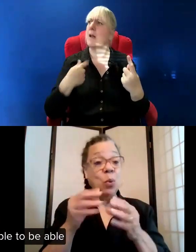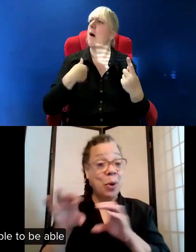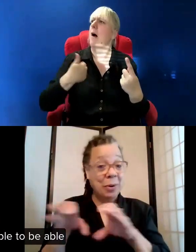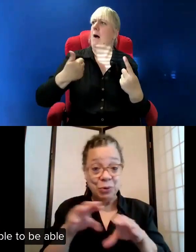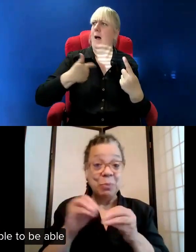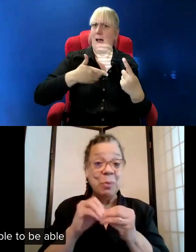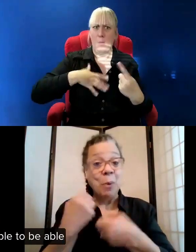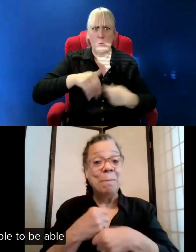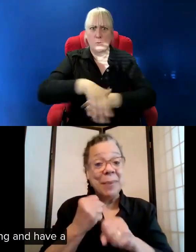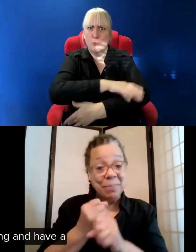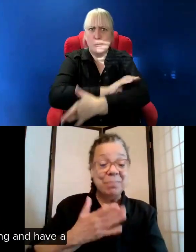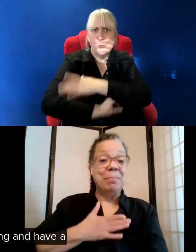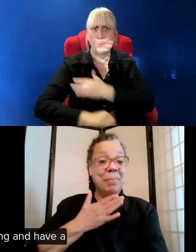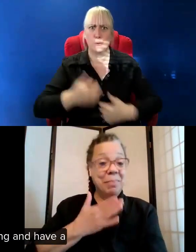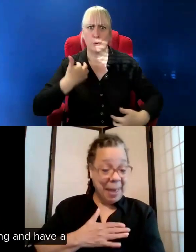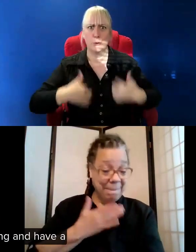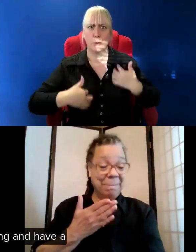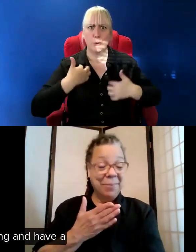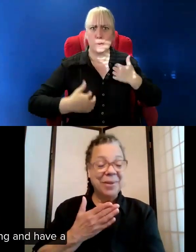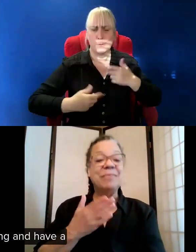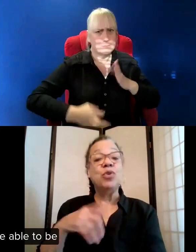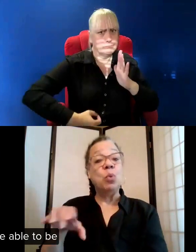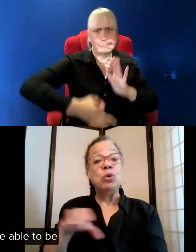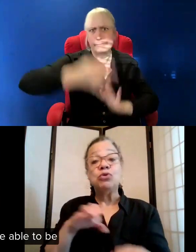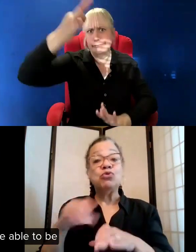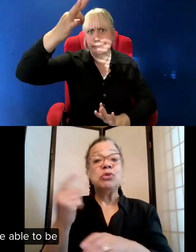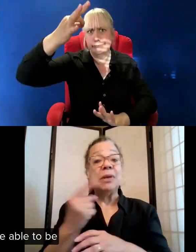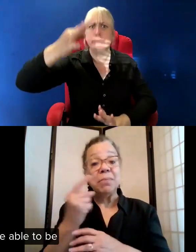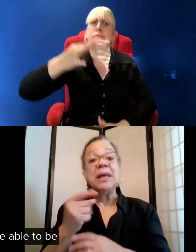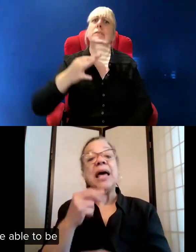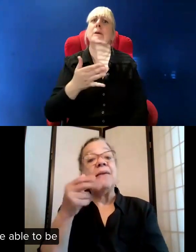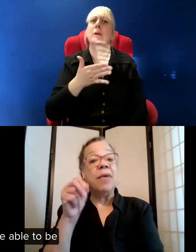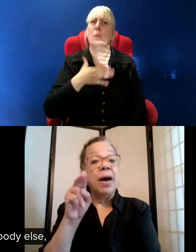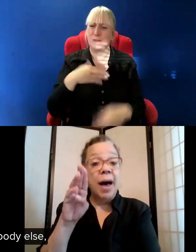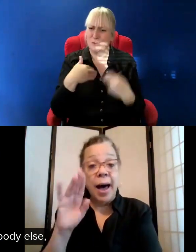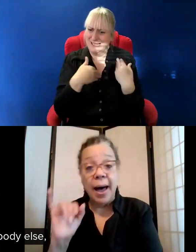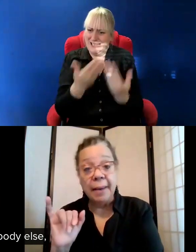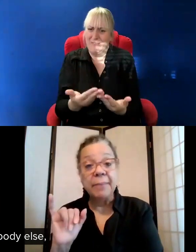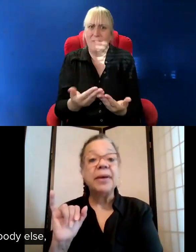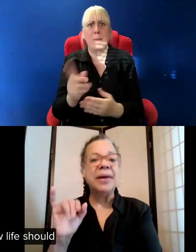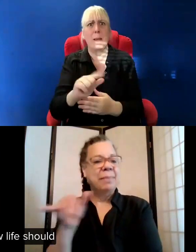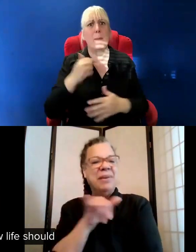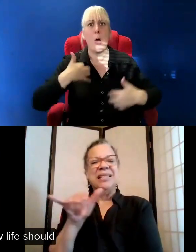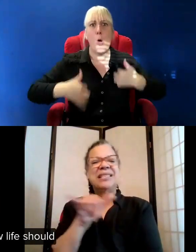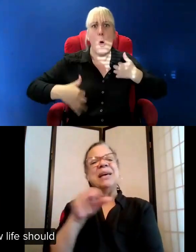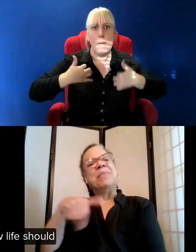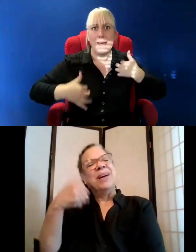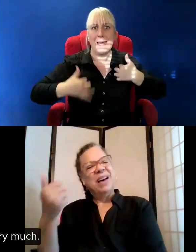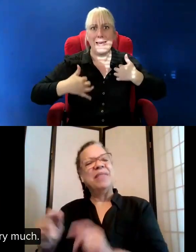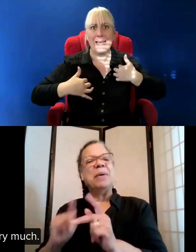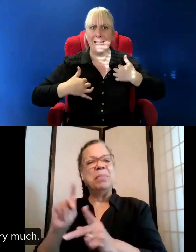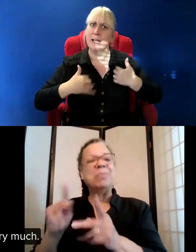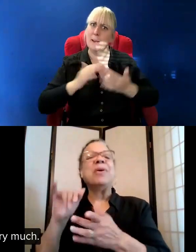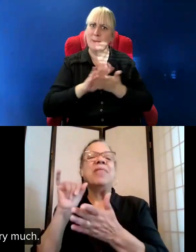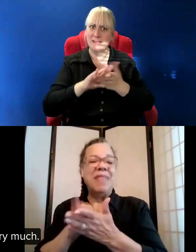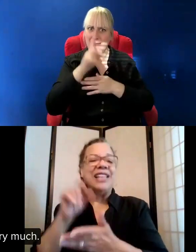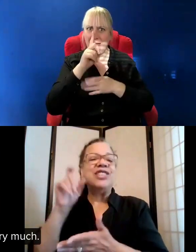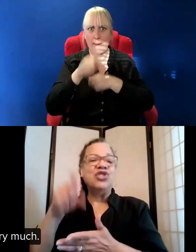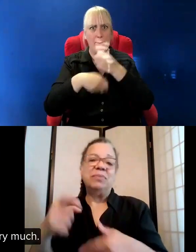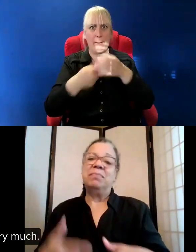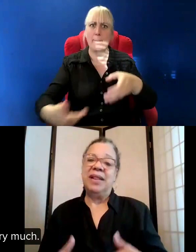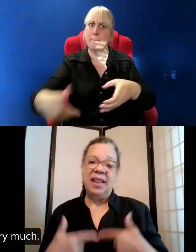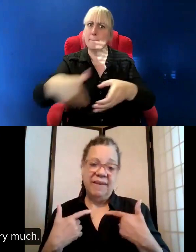people, you want people to be able to do something and have a hobby and be able to be like everybody else, which is how life should be.